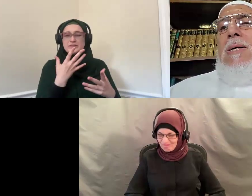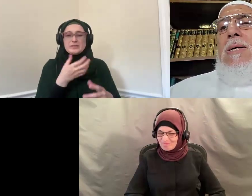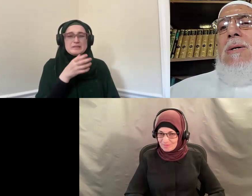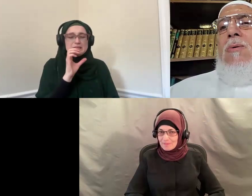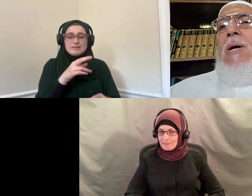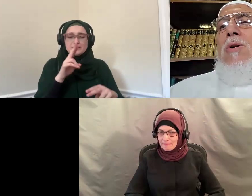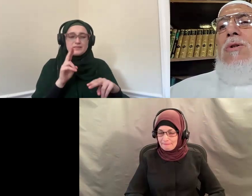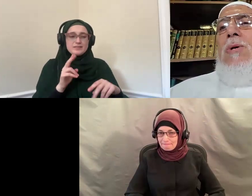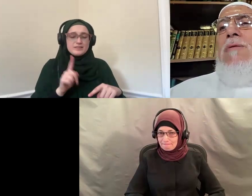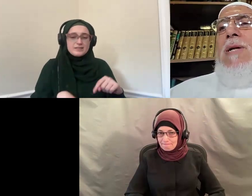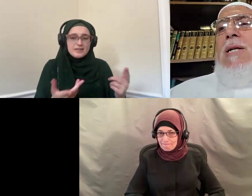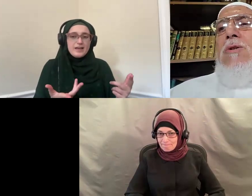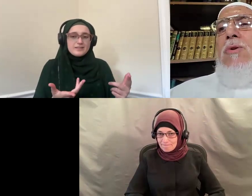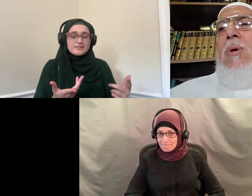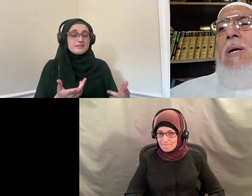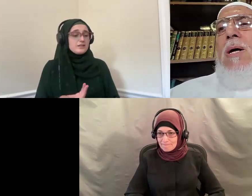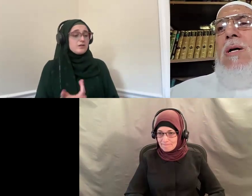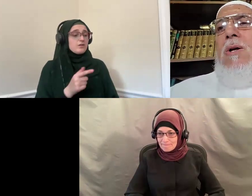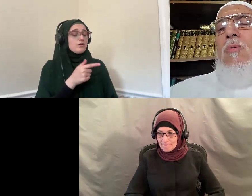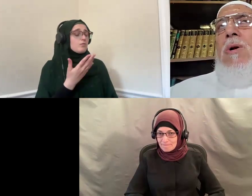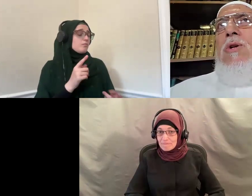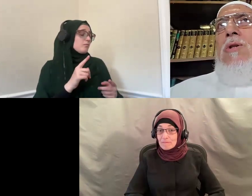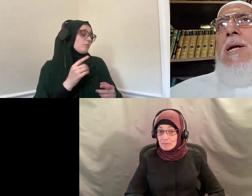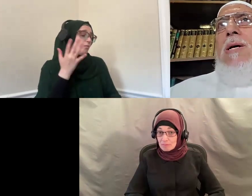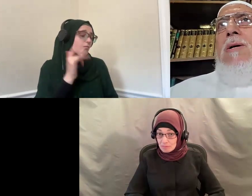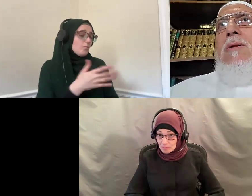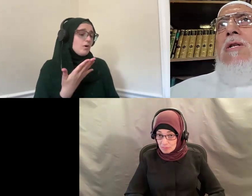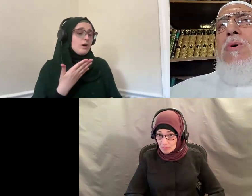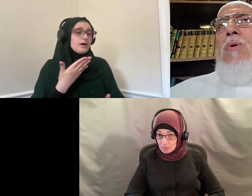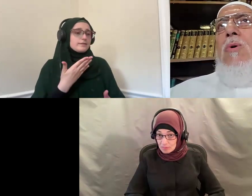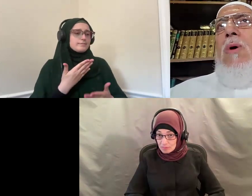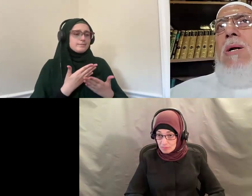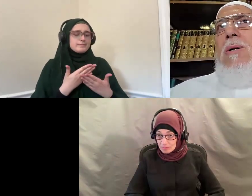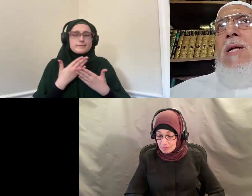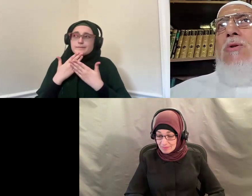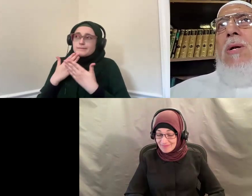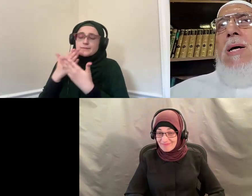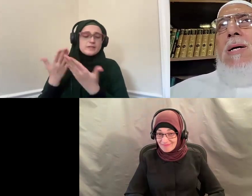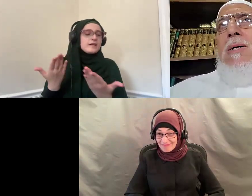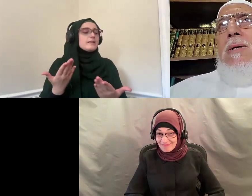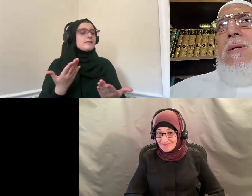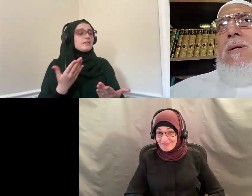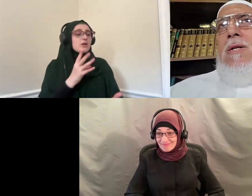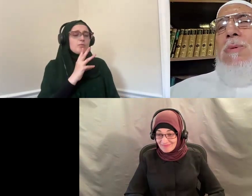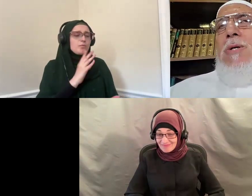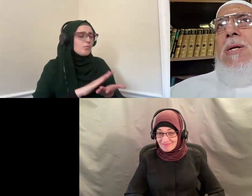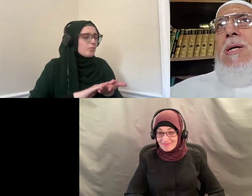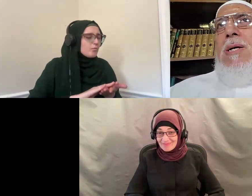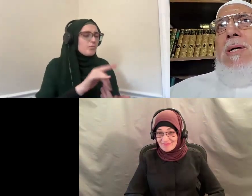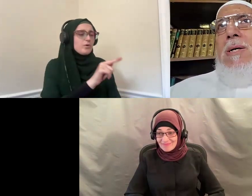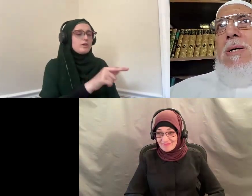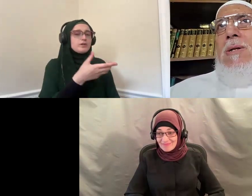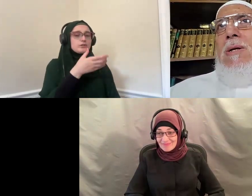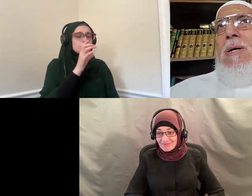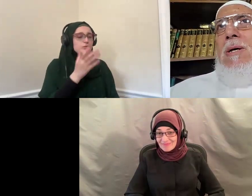ta'ala? Why don't you give gratitude to Allah when you drink this pure water that you like,